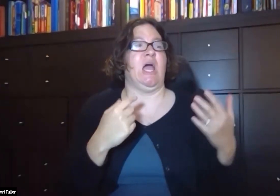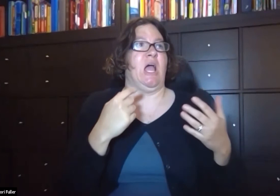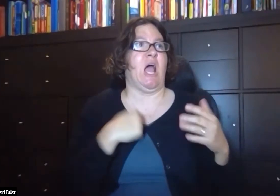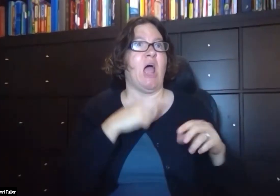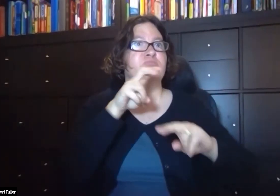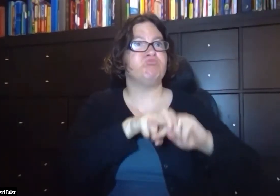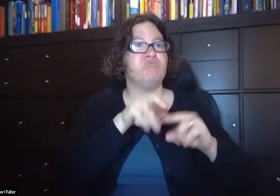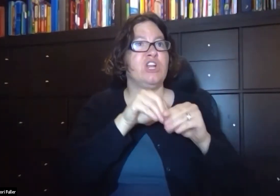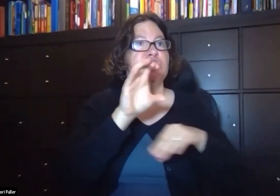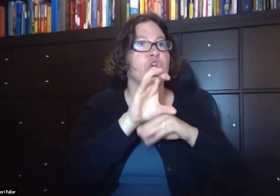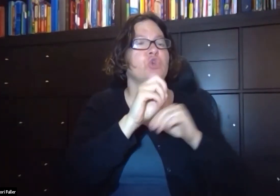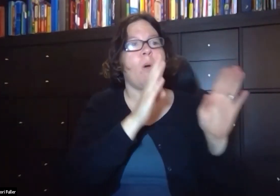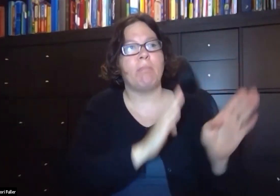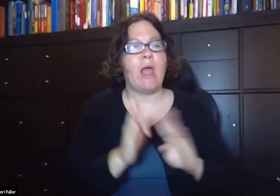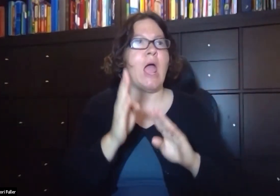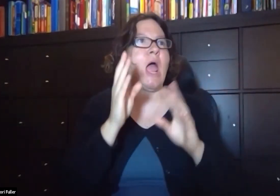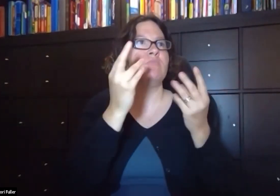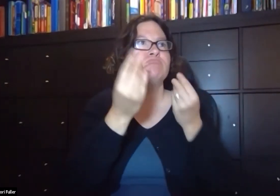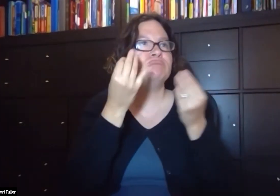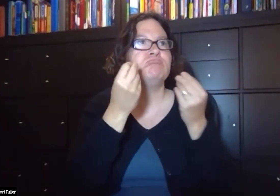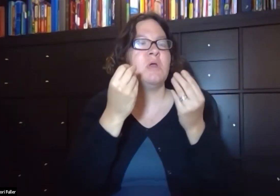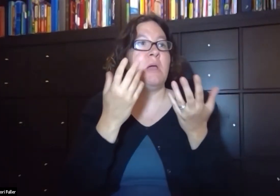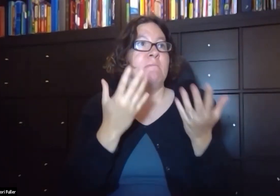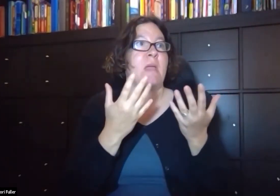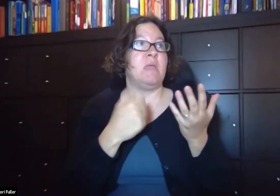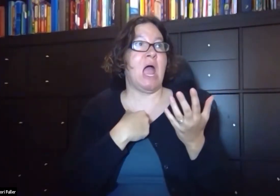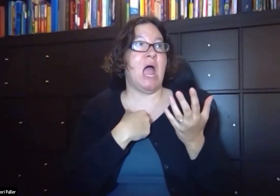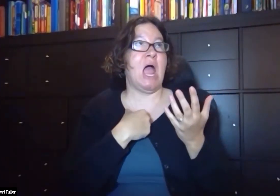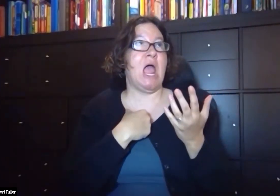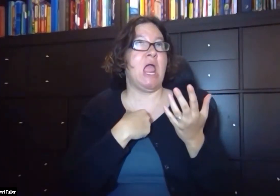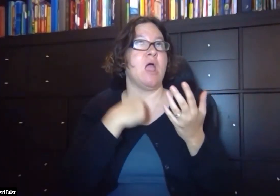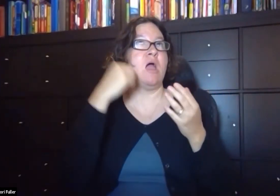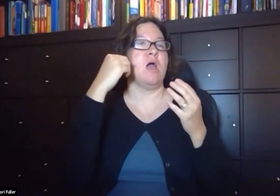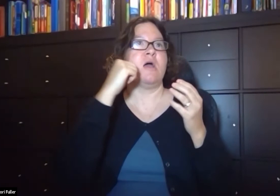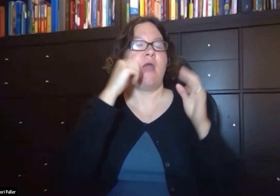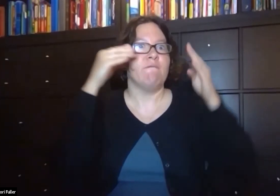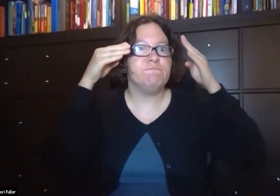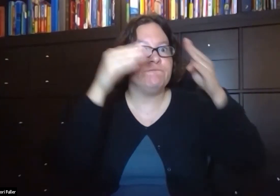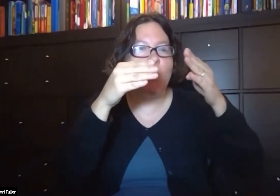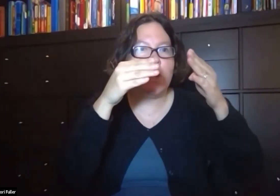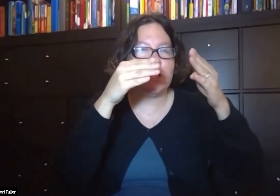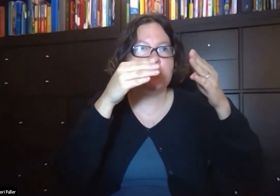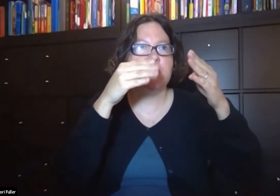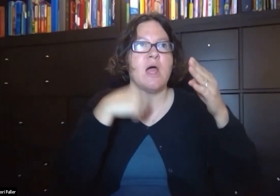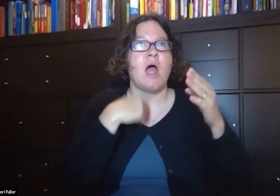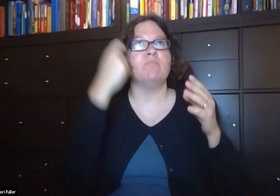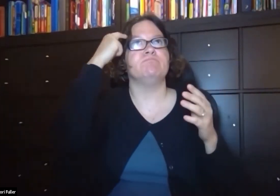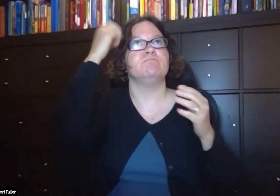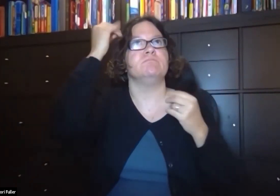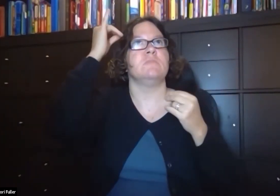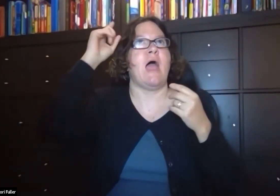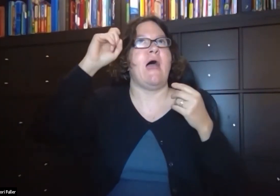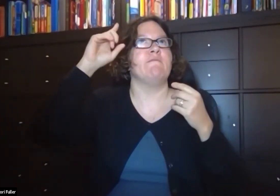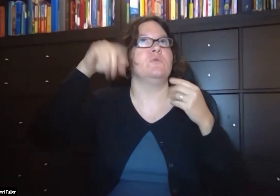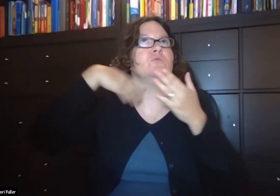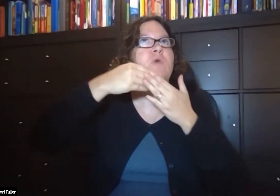sometimes even while we were in church, we might be thinking about the things that we need to do back at home or our